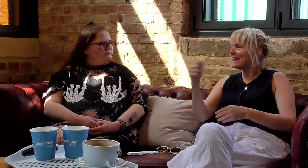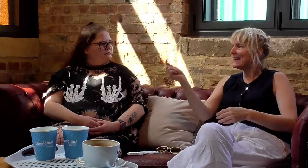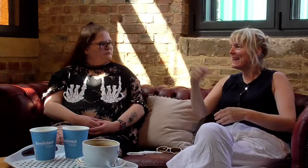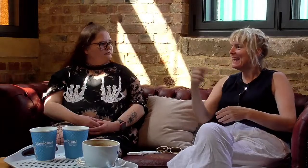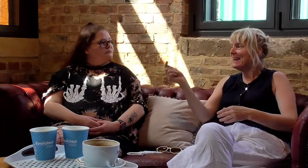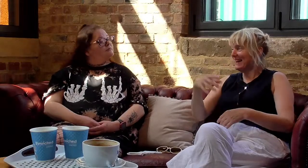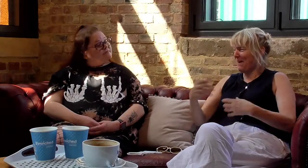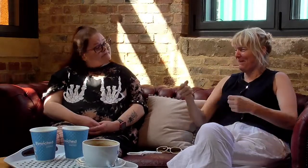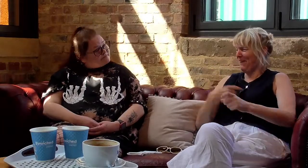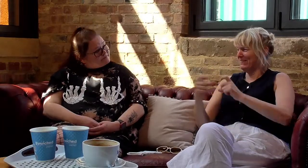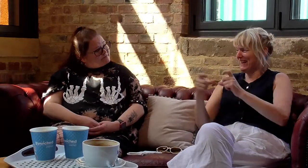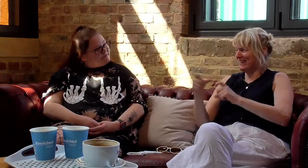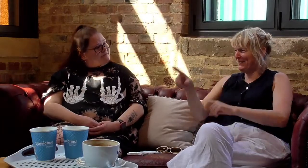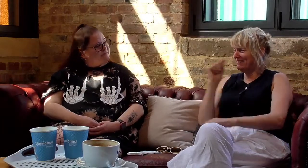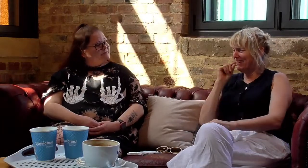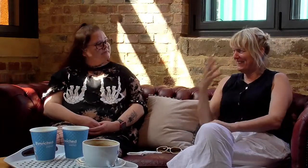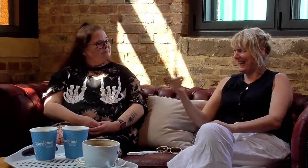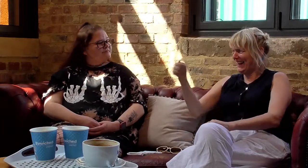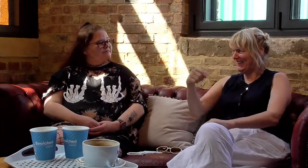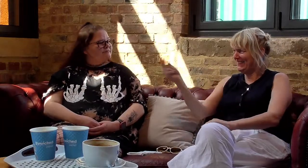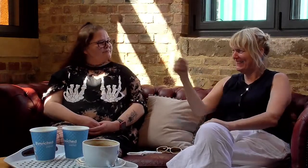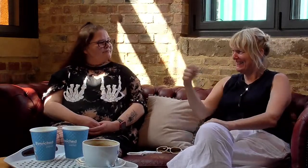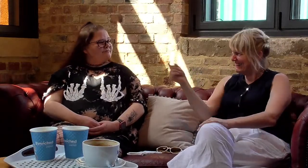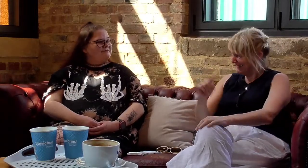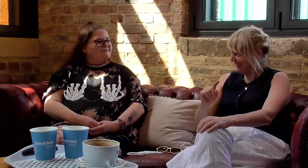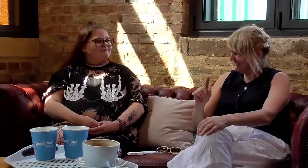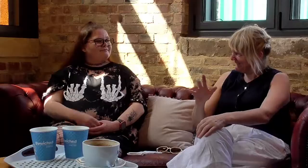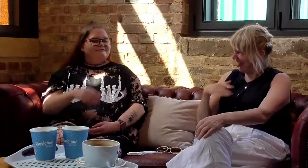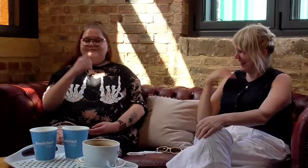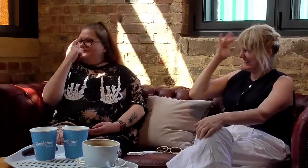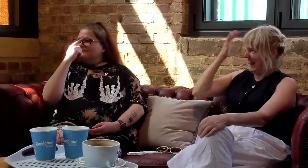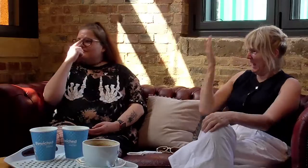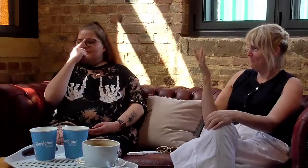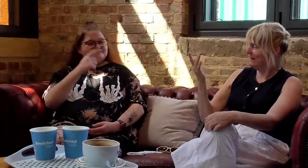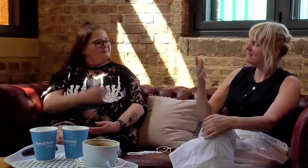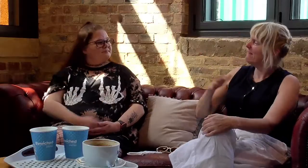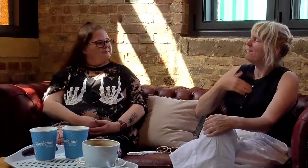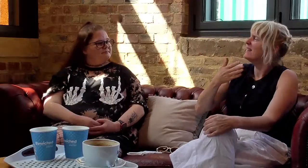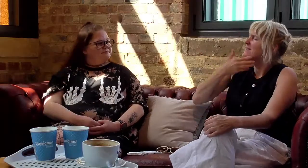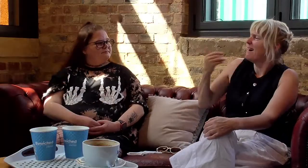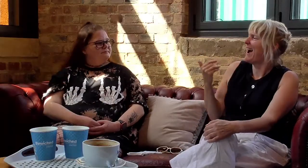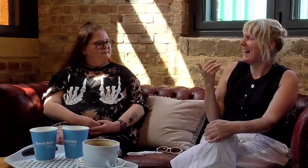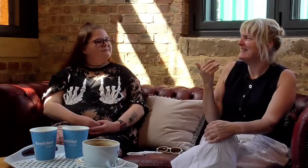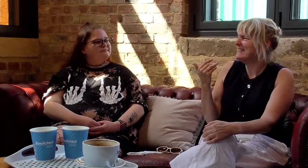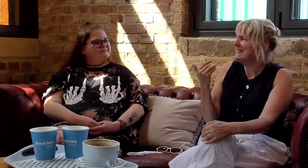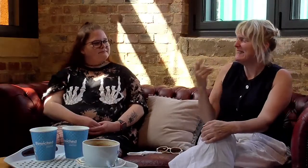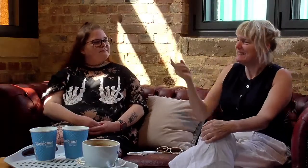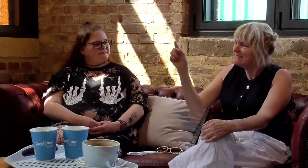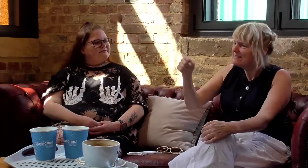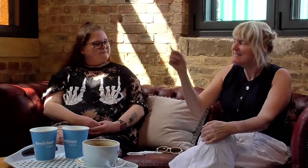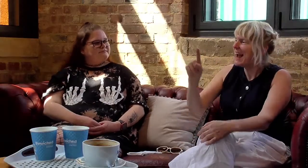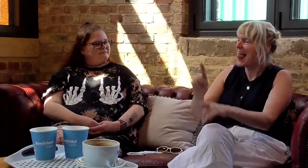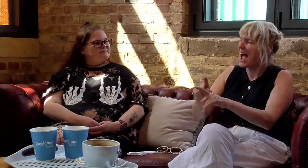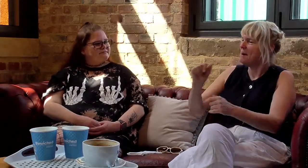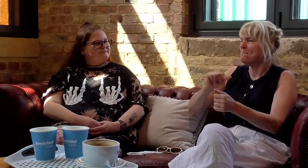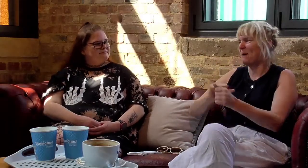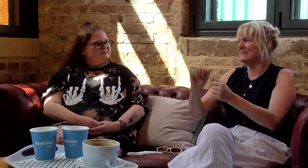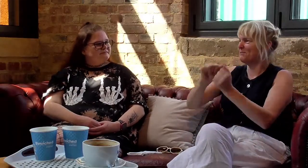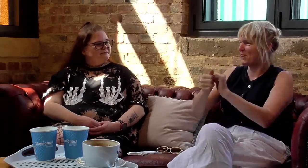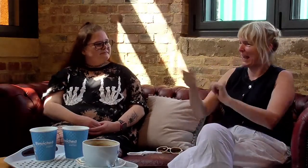And actually now I have a regular robin that comes to my garden that I feed. Oh wow! So I talk to that. I feel silly, but it's nice. You know, I see it.